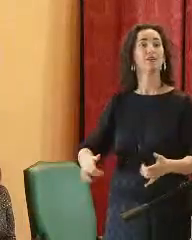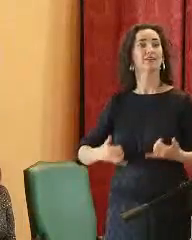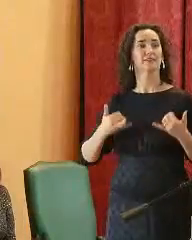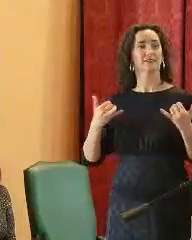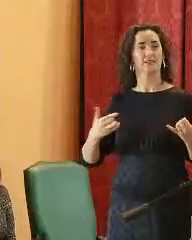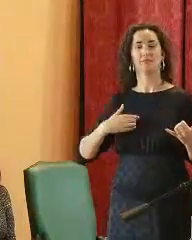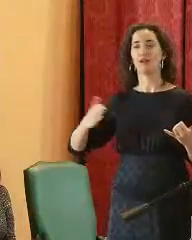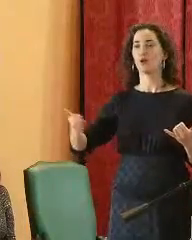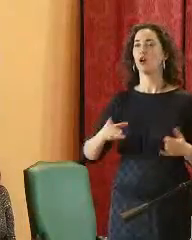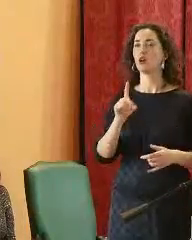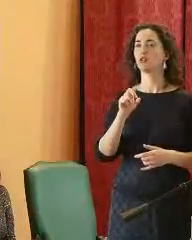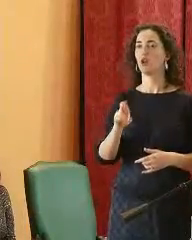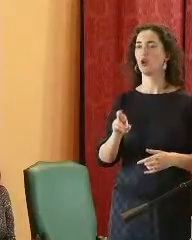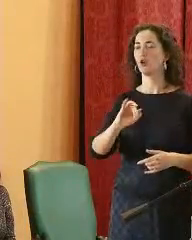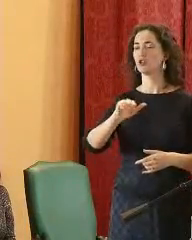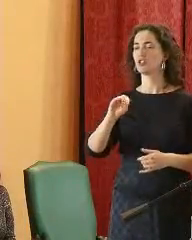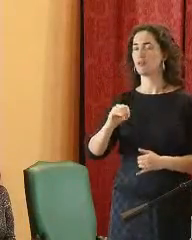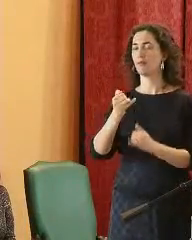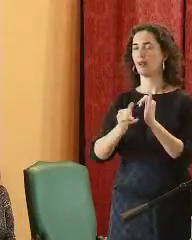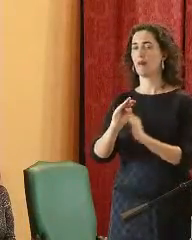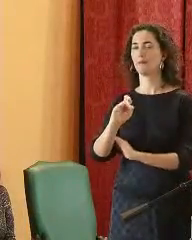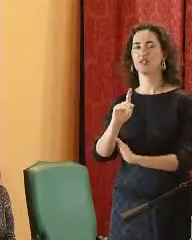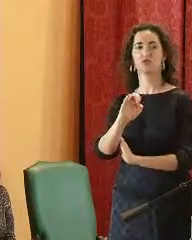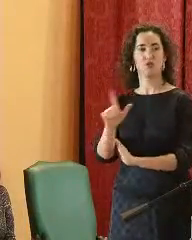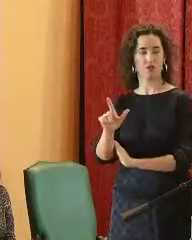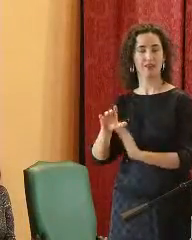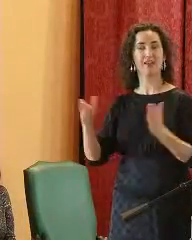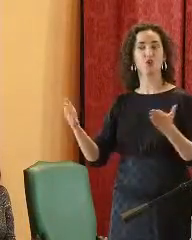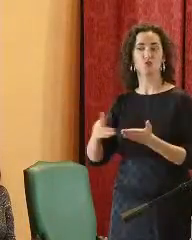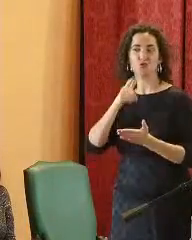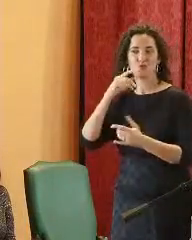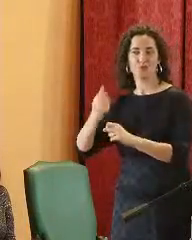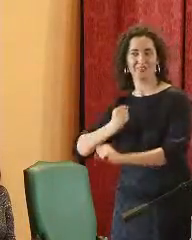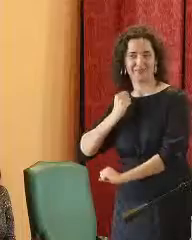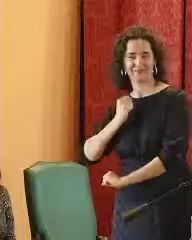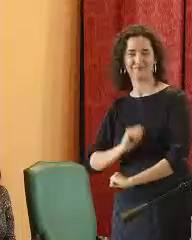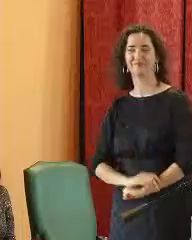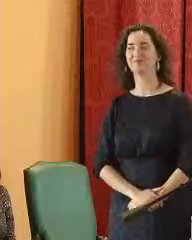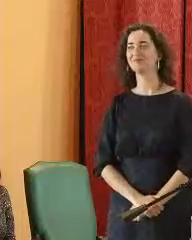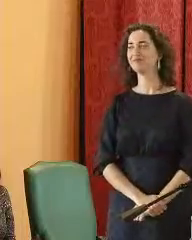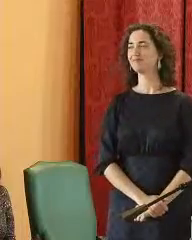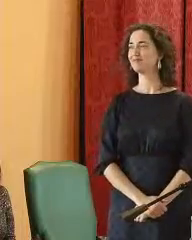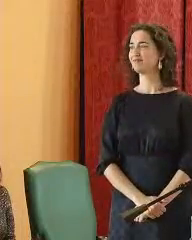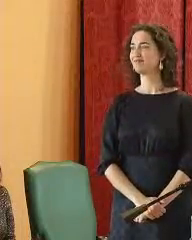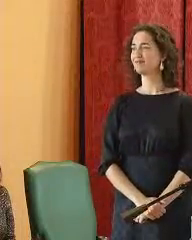to welcome Dr. Jim Mitchell to introduce the award recipient.